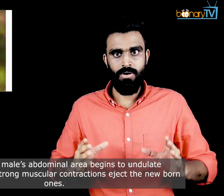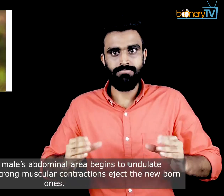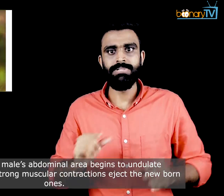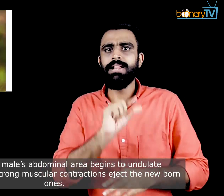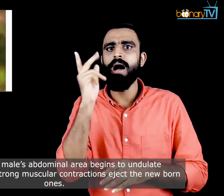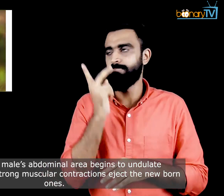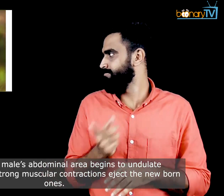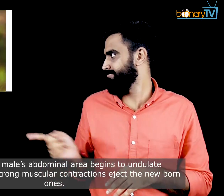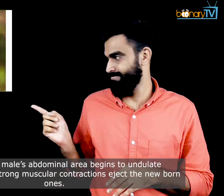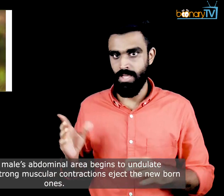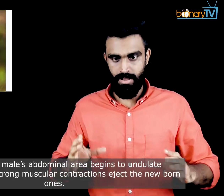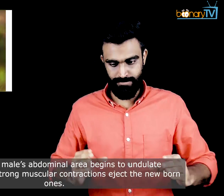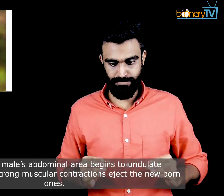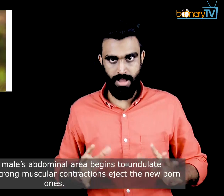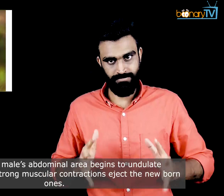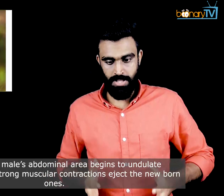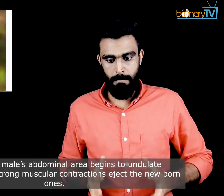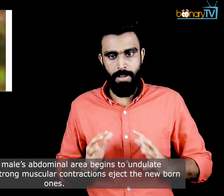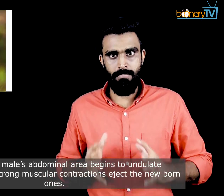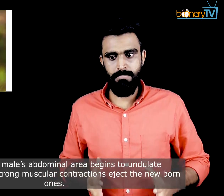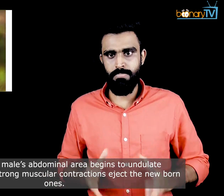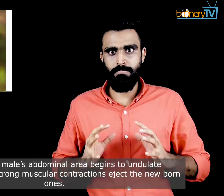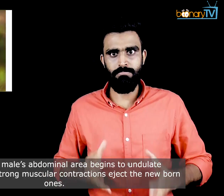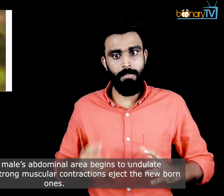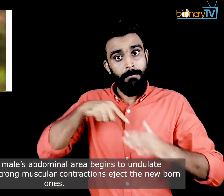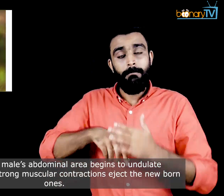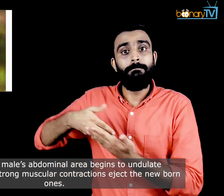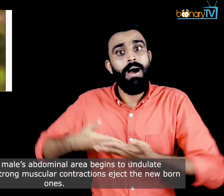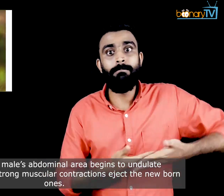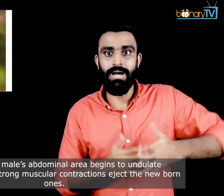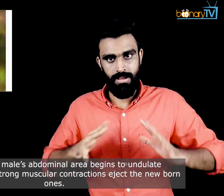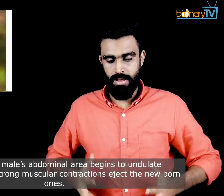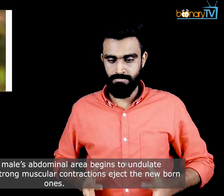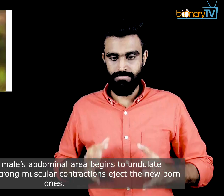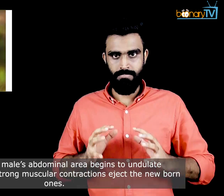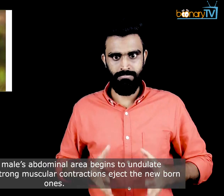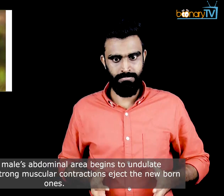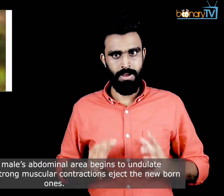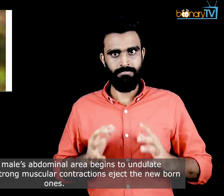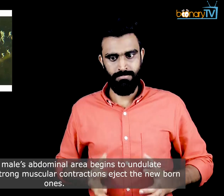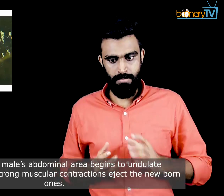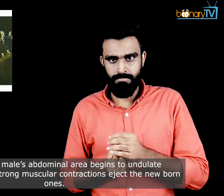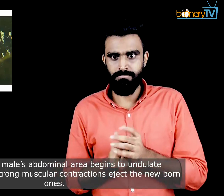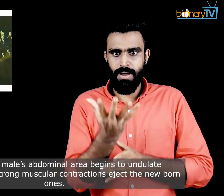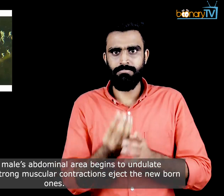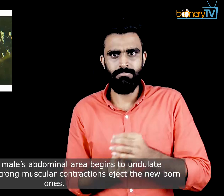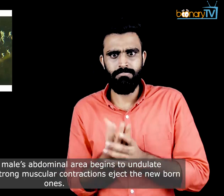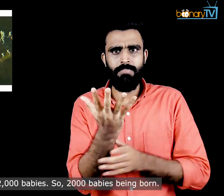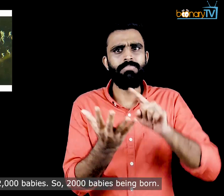begins to undulate rhythmically and strong muscular contractions eject the newborn ones. How